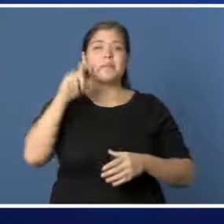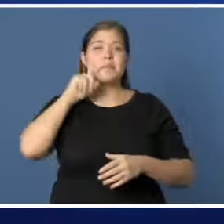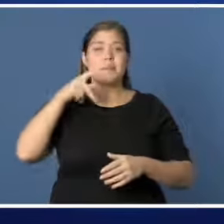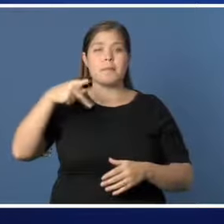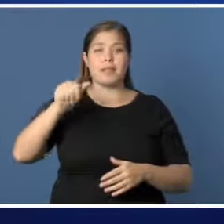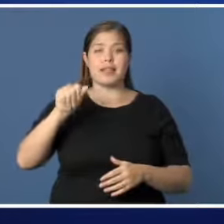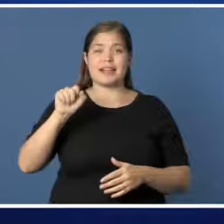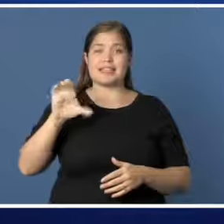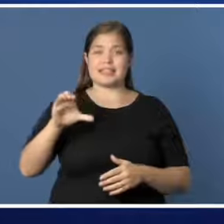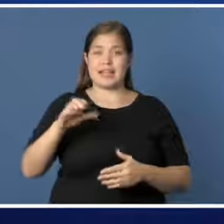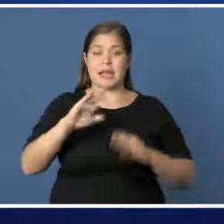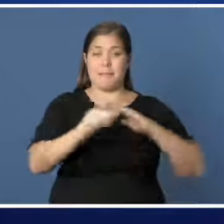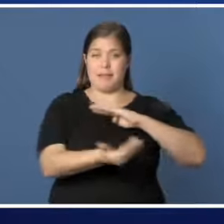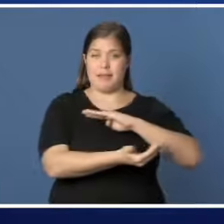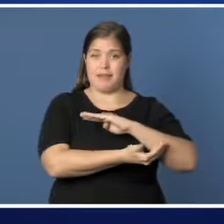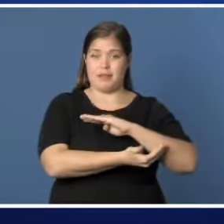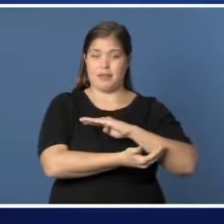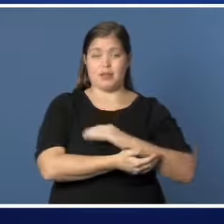plastic bag.